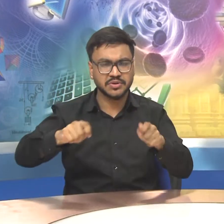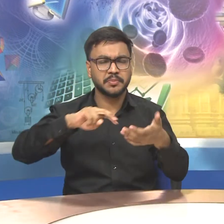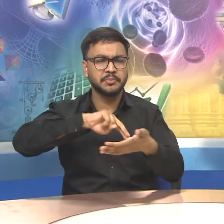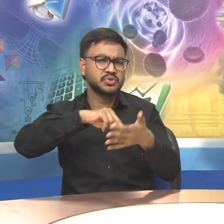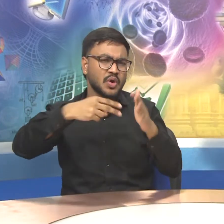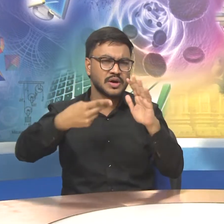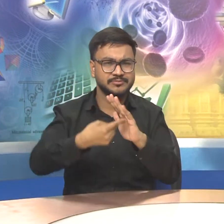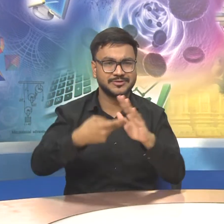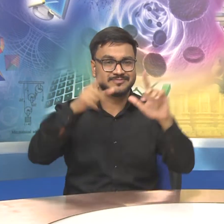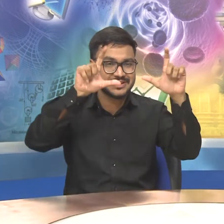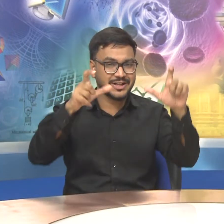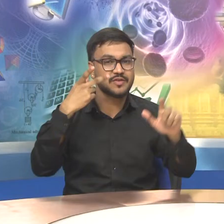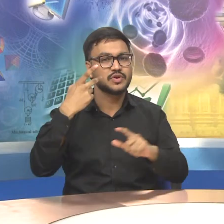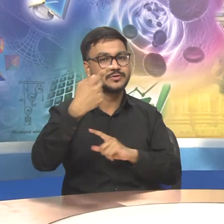Next is collegium.